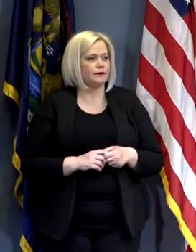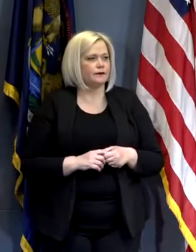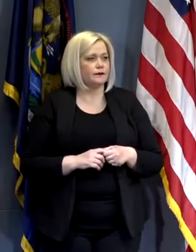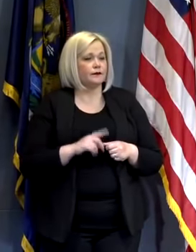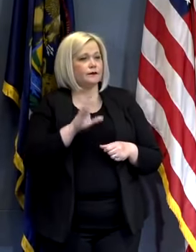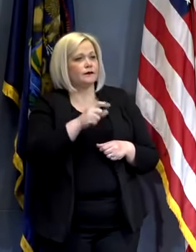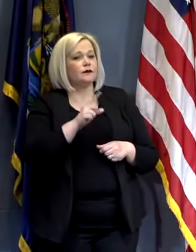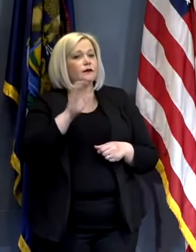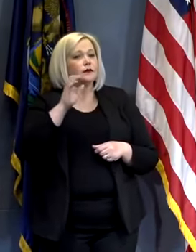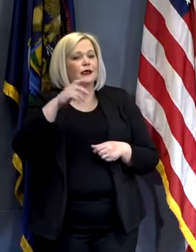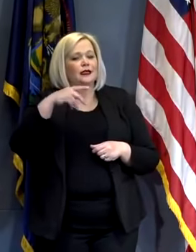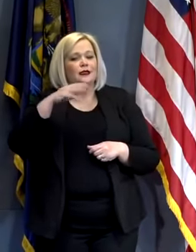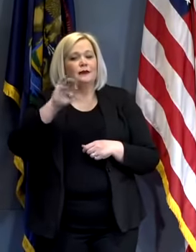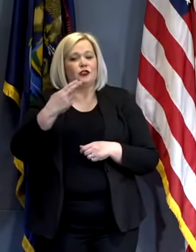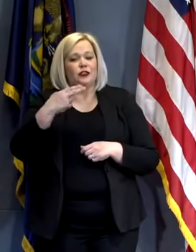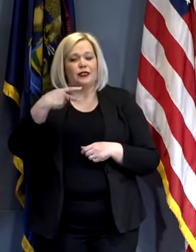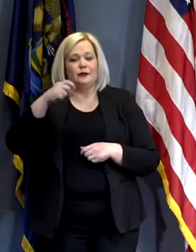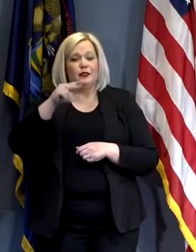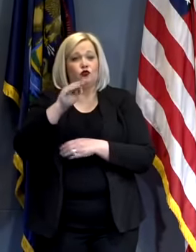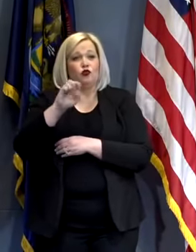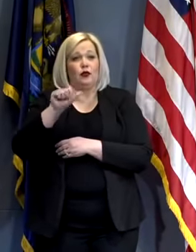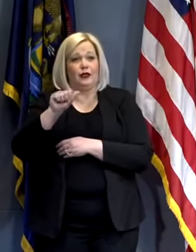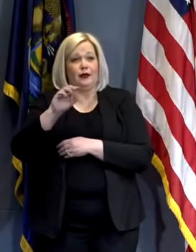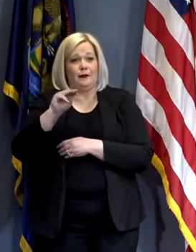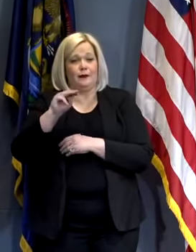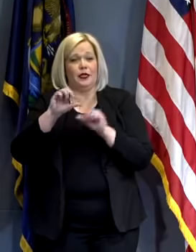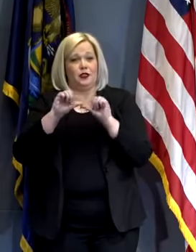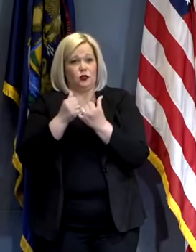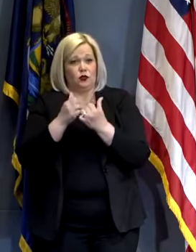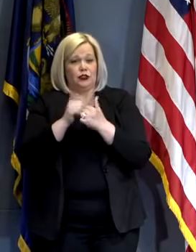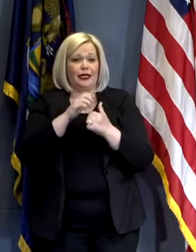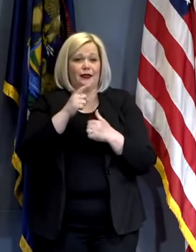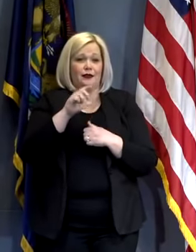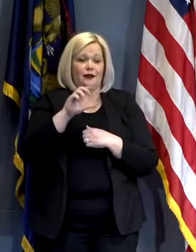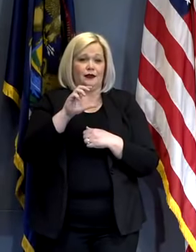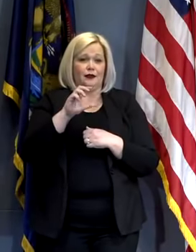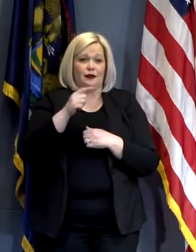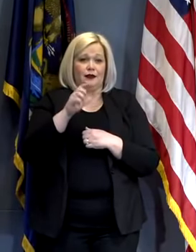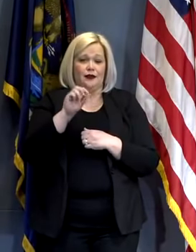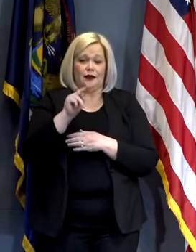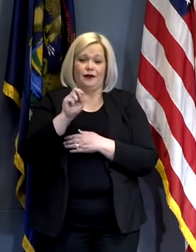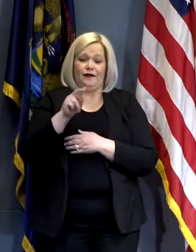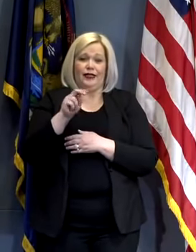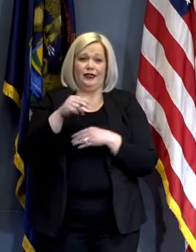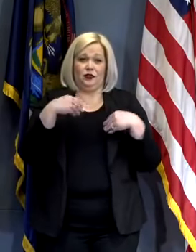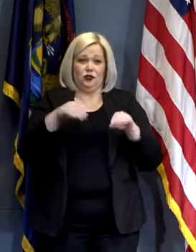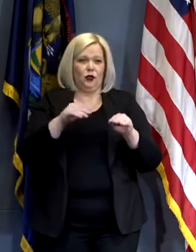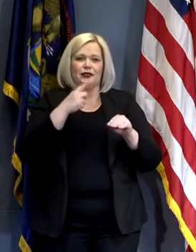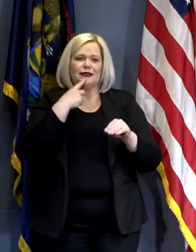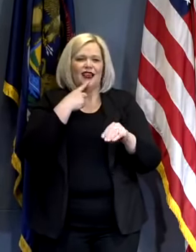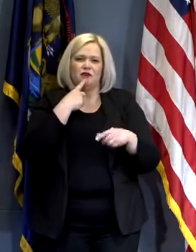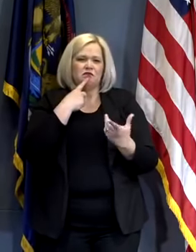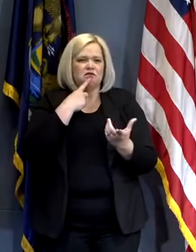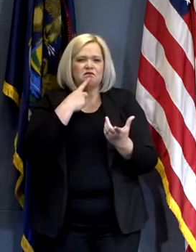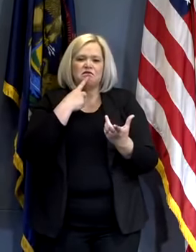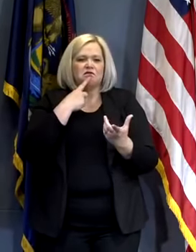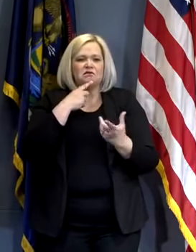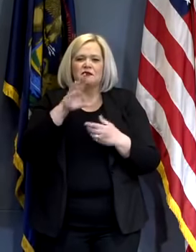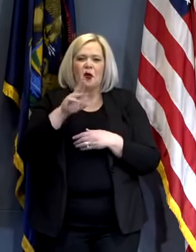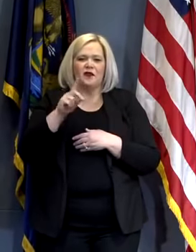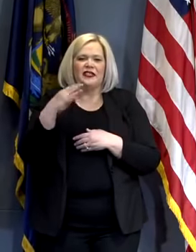Governor, the Michigan Petroleum Association and Association of Convenience Stores says it's unlikely that COVID-19 can be spread by touching gas pump